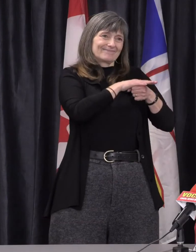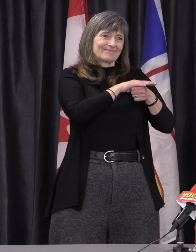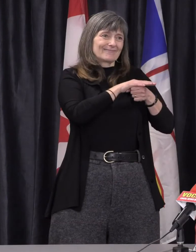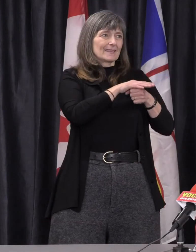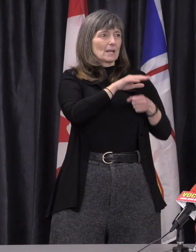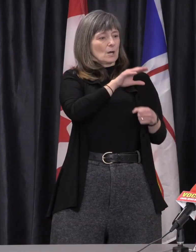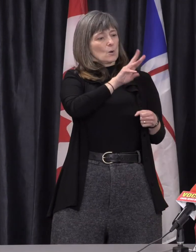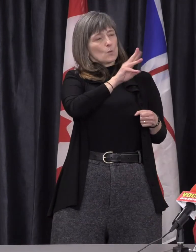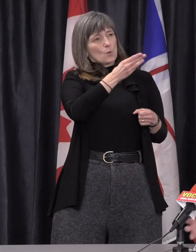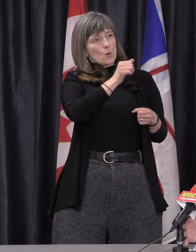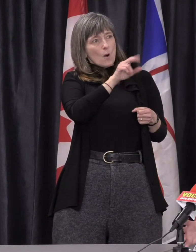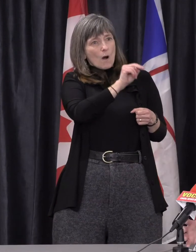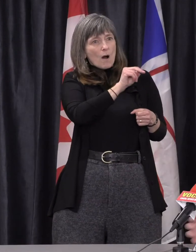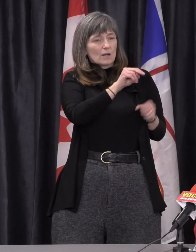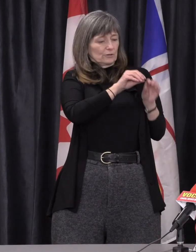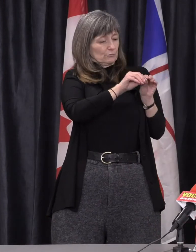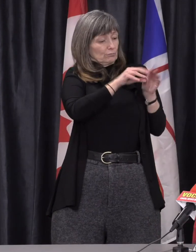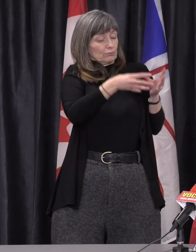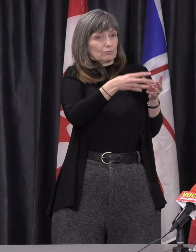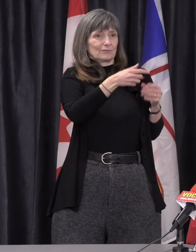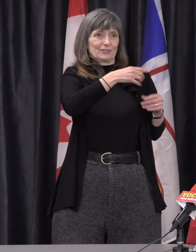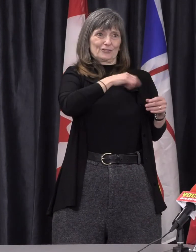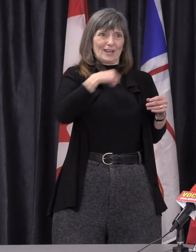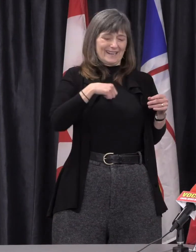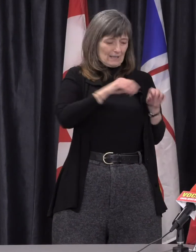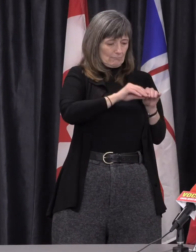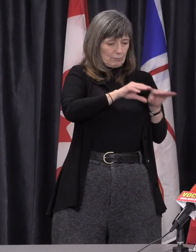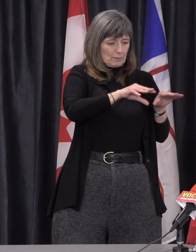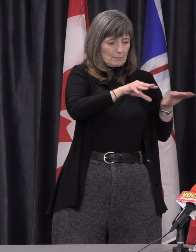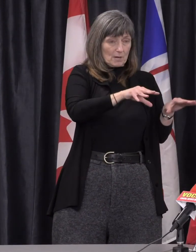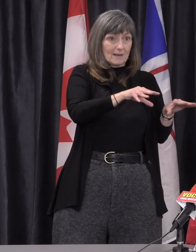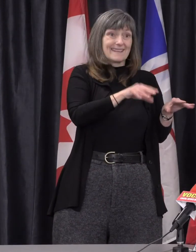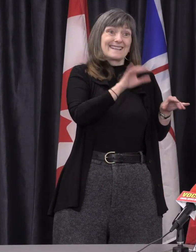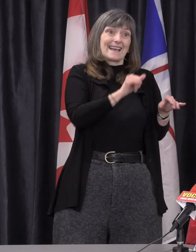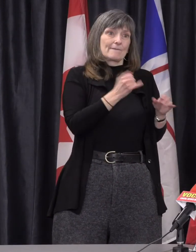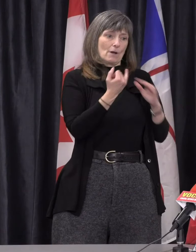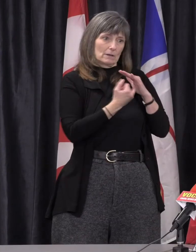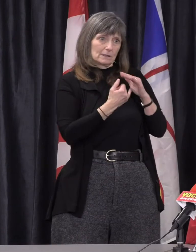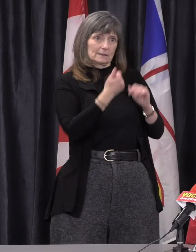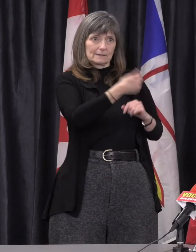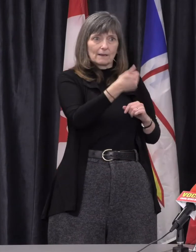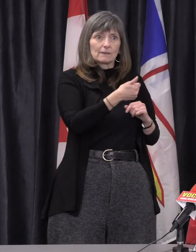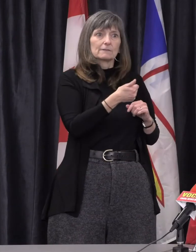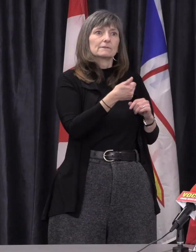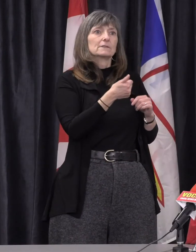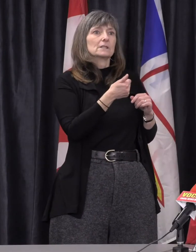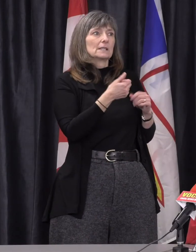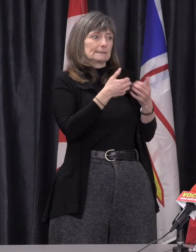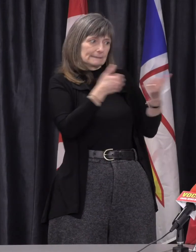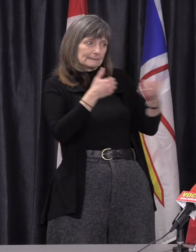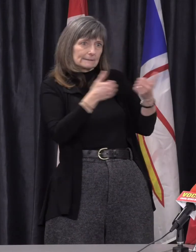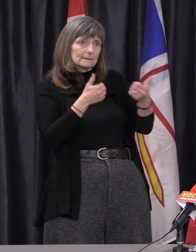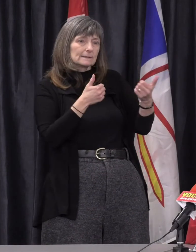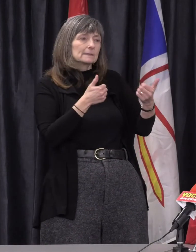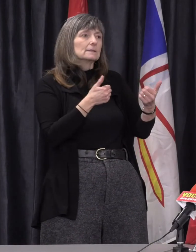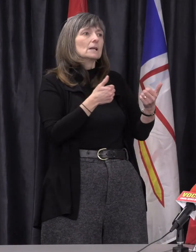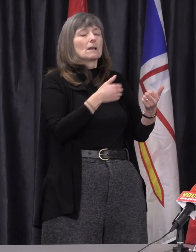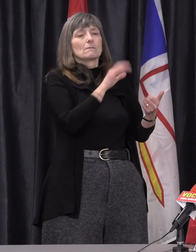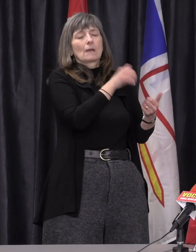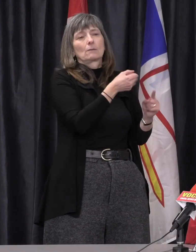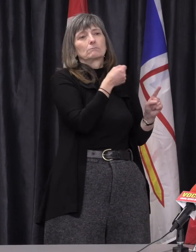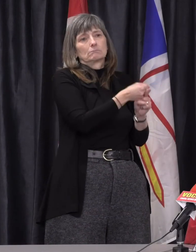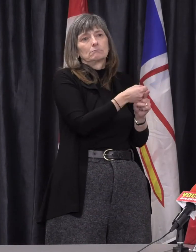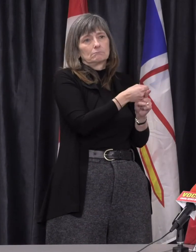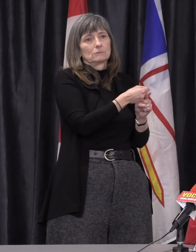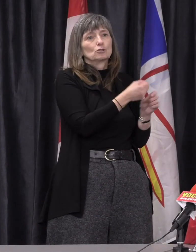the Hubei area to the rest of China, those public health measures really did have an impact. And that's why we're focusing so much on